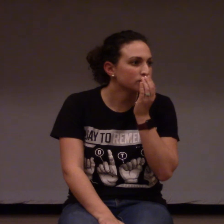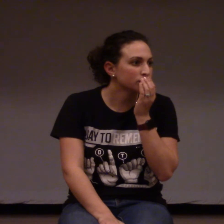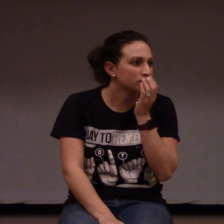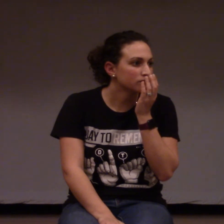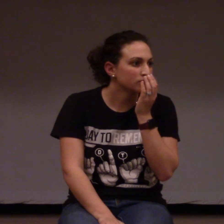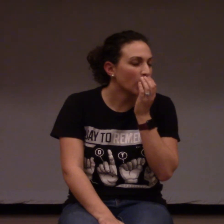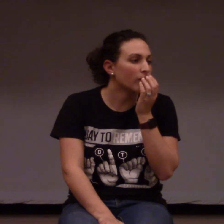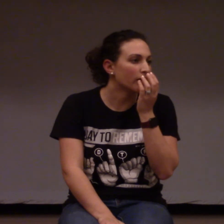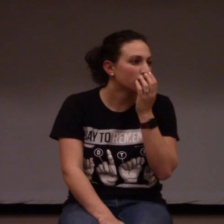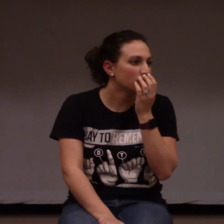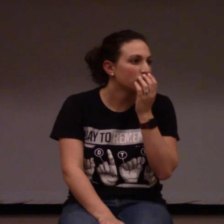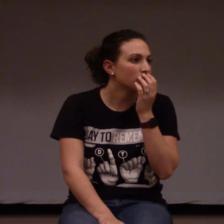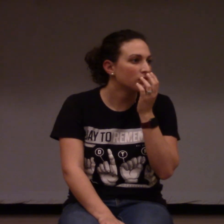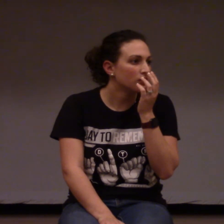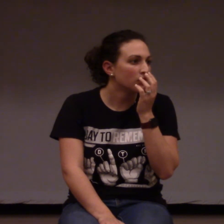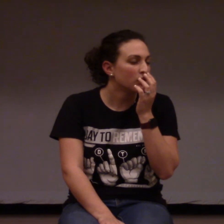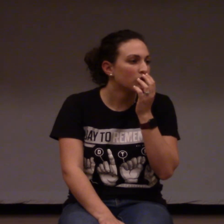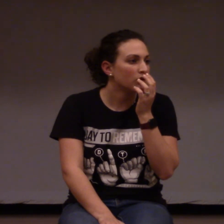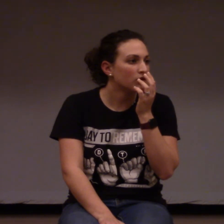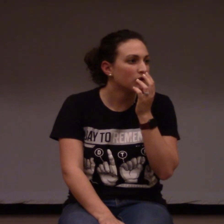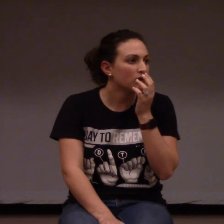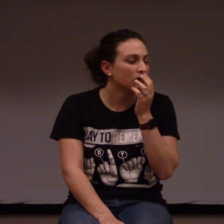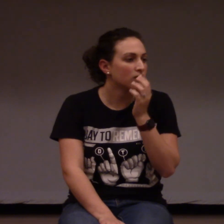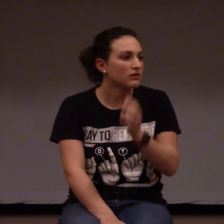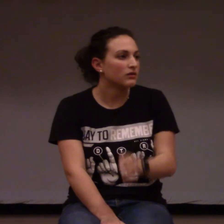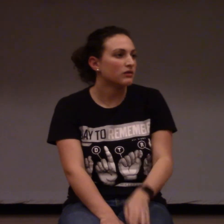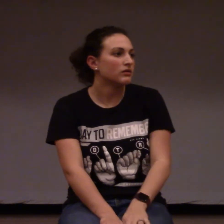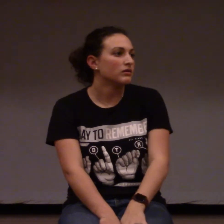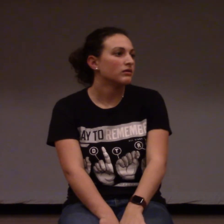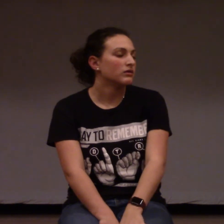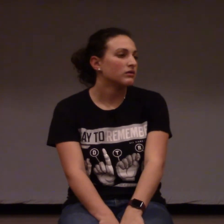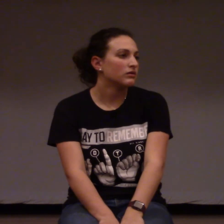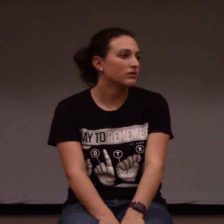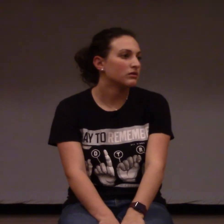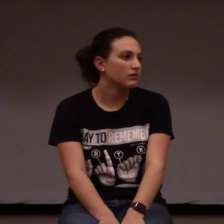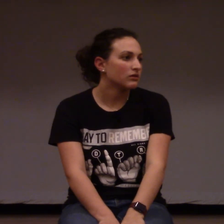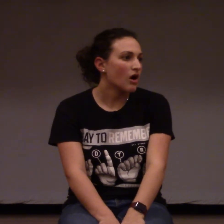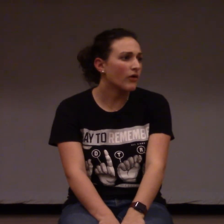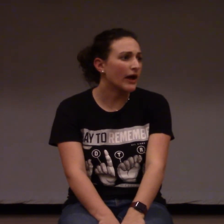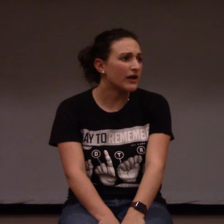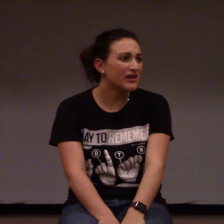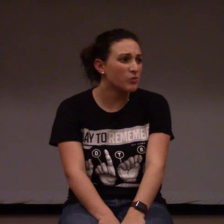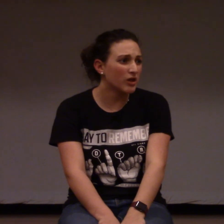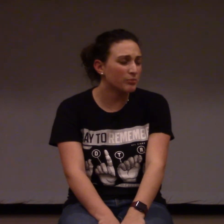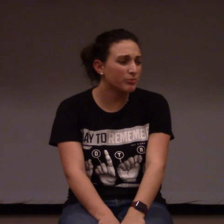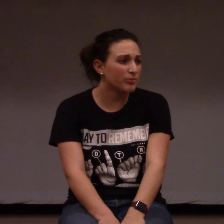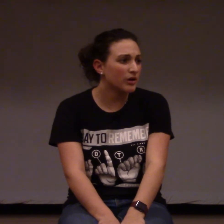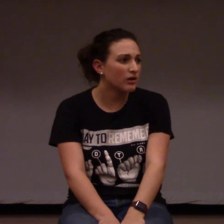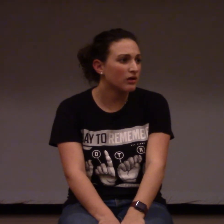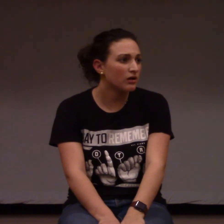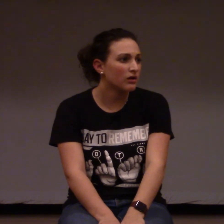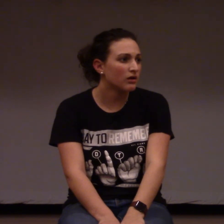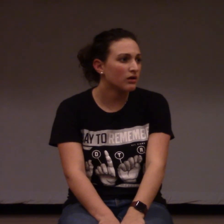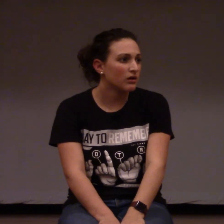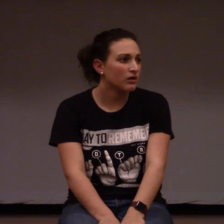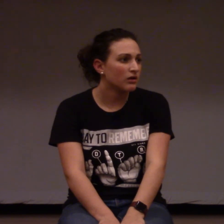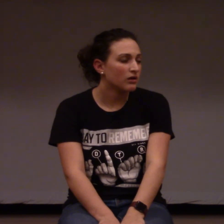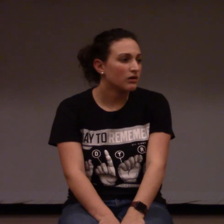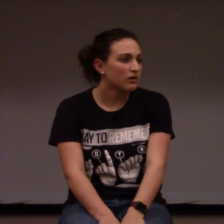classes, Okay. but if you put our name in the search as well, I think that'll bring it up. Okay. So Well, if you just search for day-to-day Howe